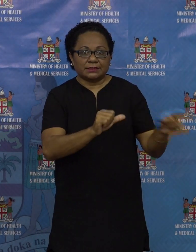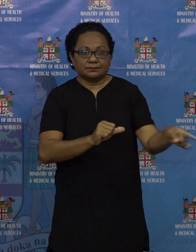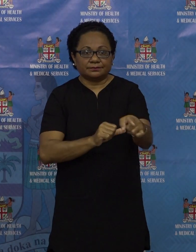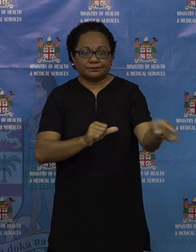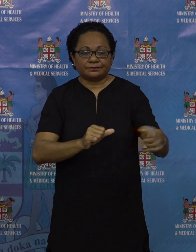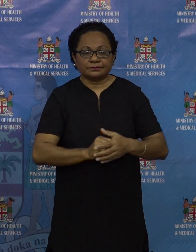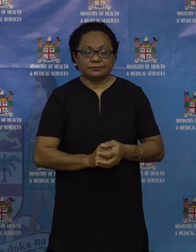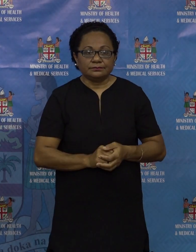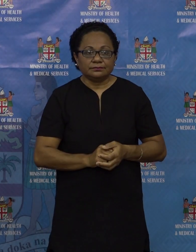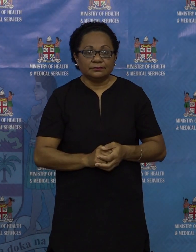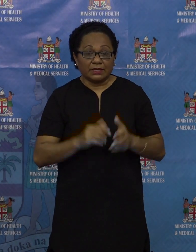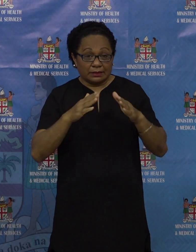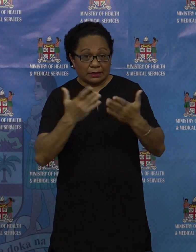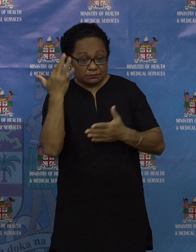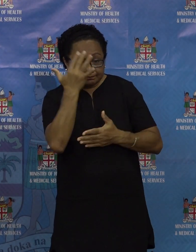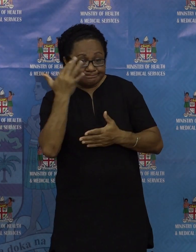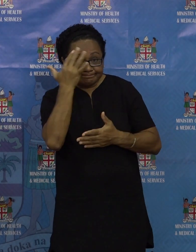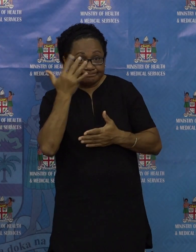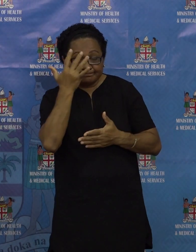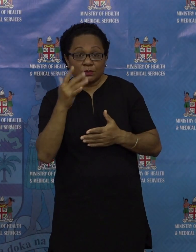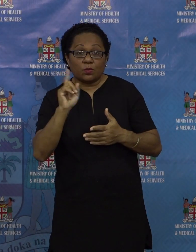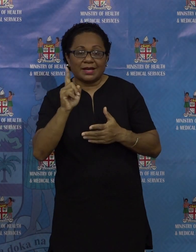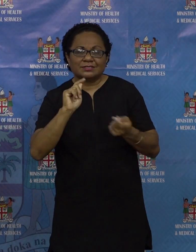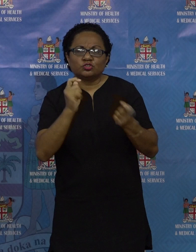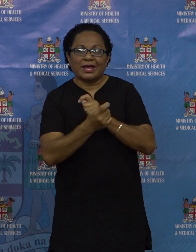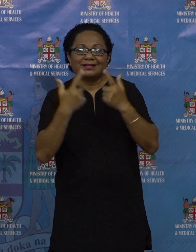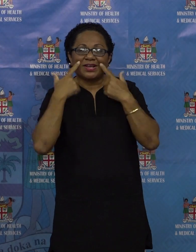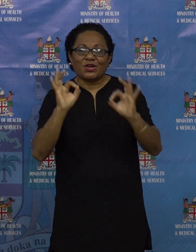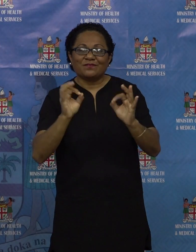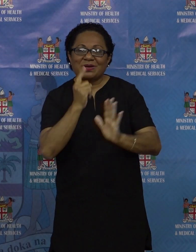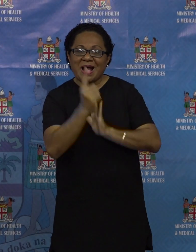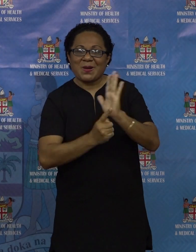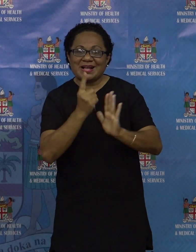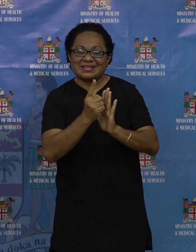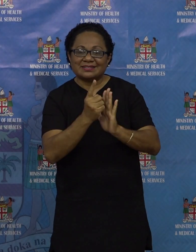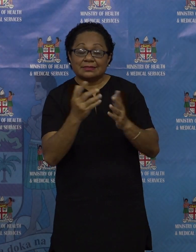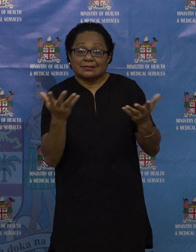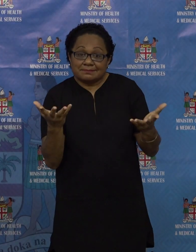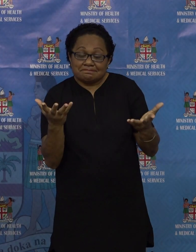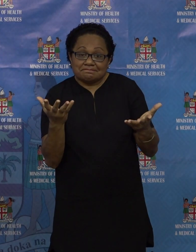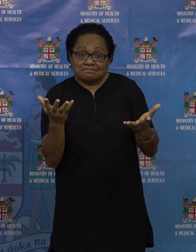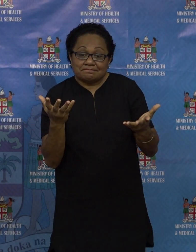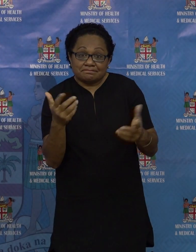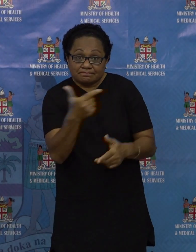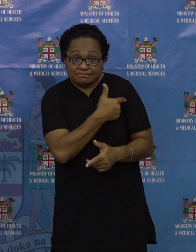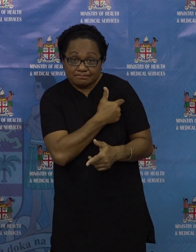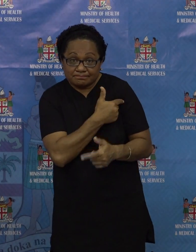We are also considering a revision to the curfew hours. Again, the decision hinges on vaccine